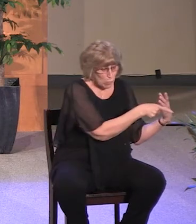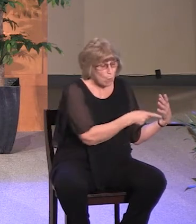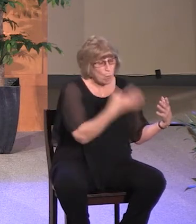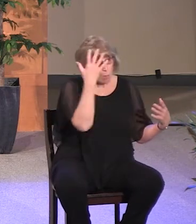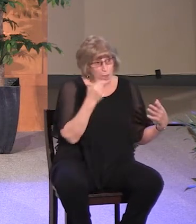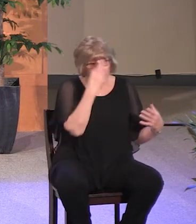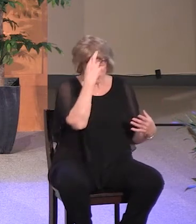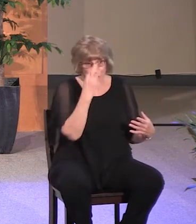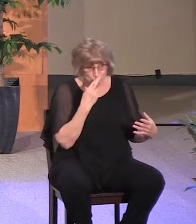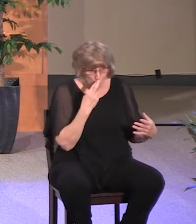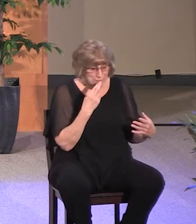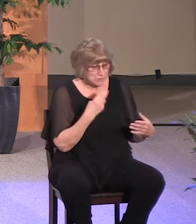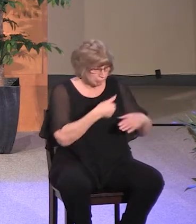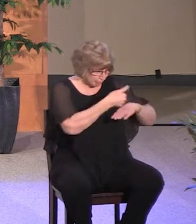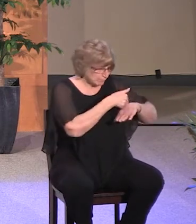Empire.